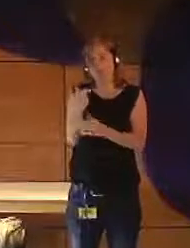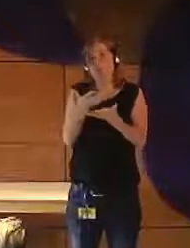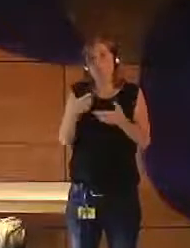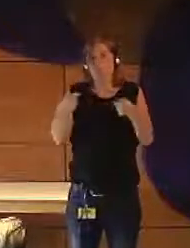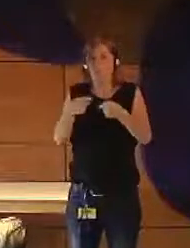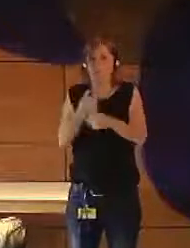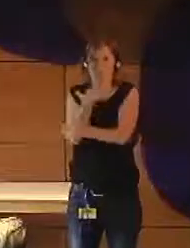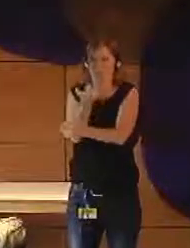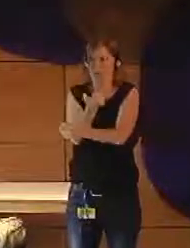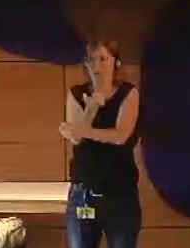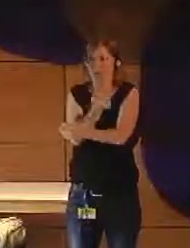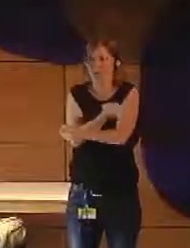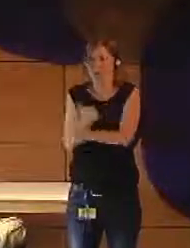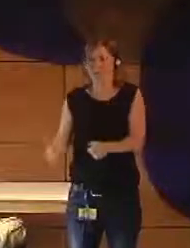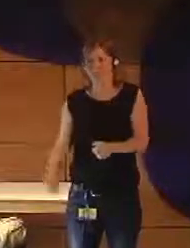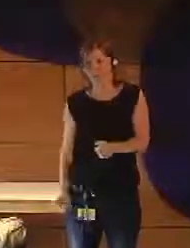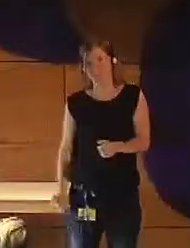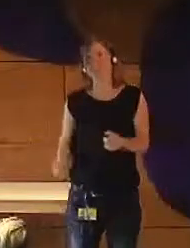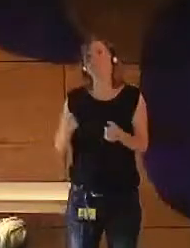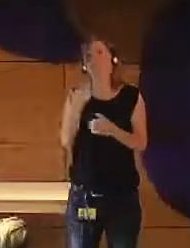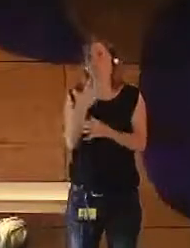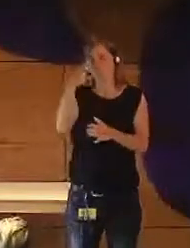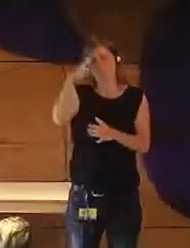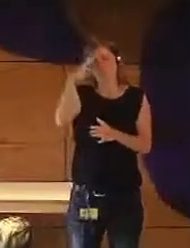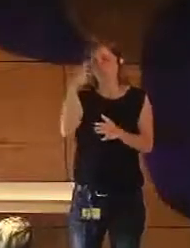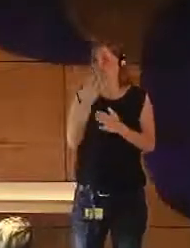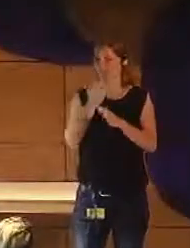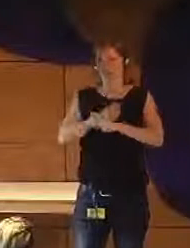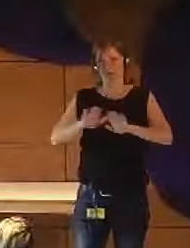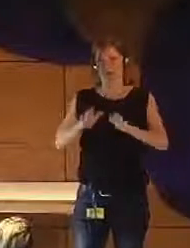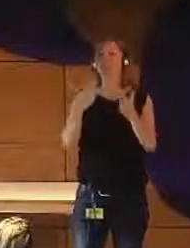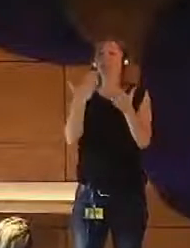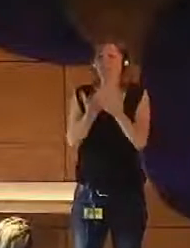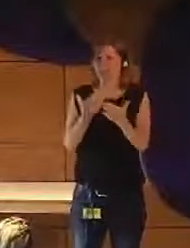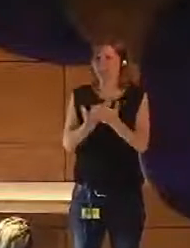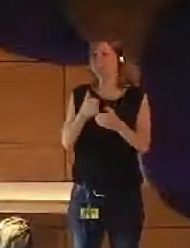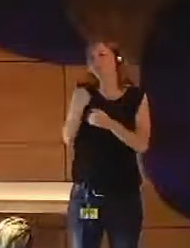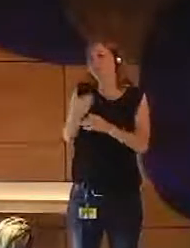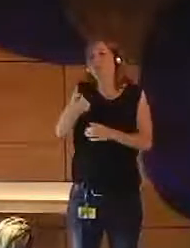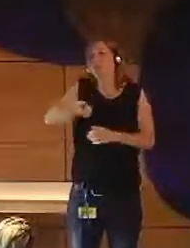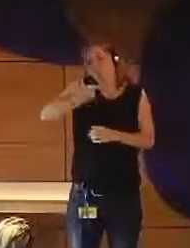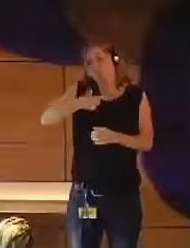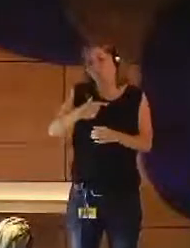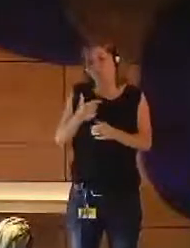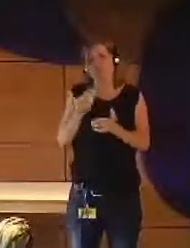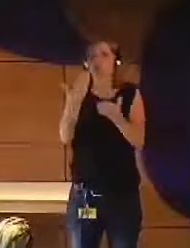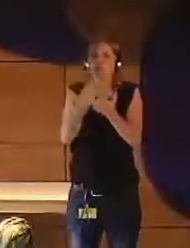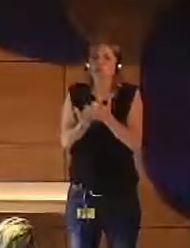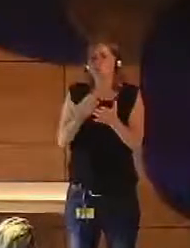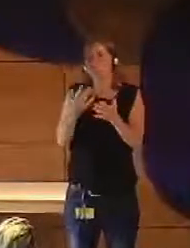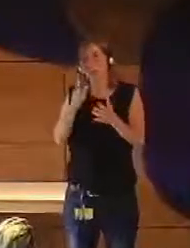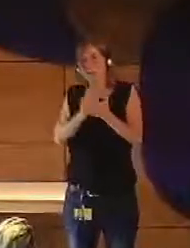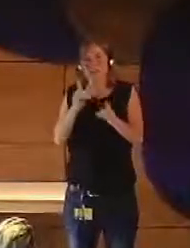so we've given them oral capsules. It's not as effective. The absorption is not so good. I have put a number of boys